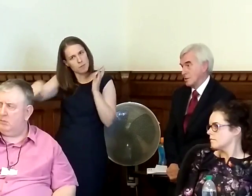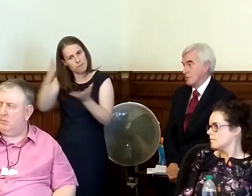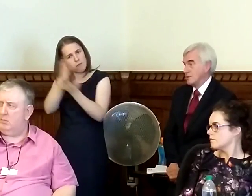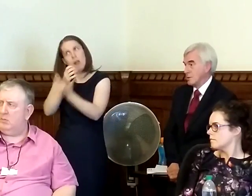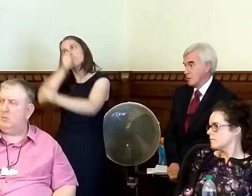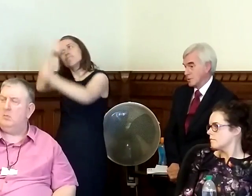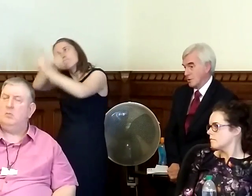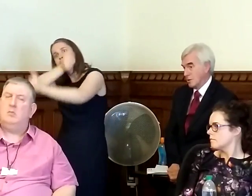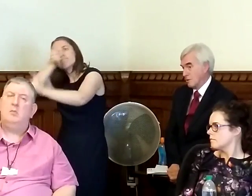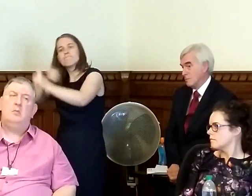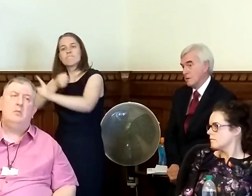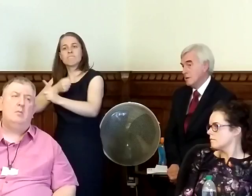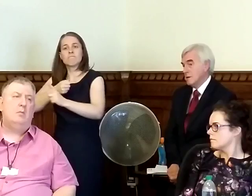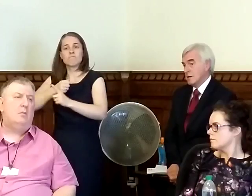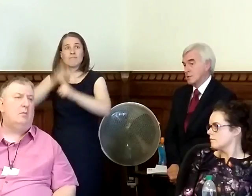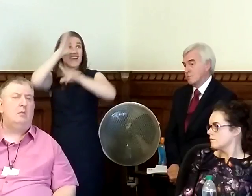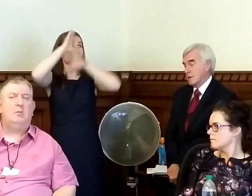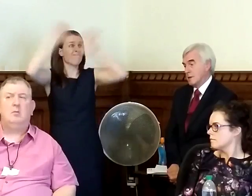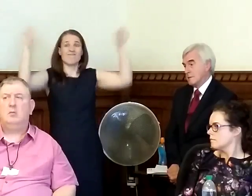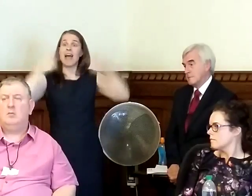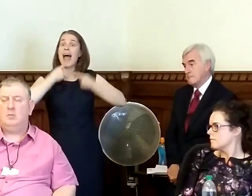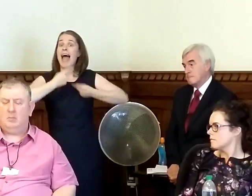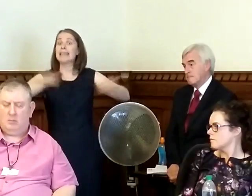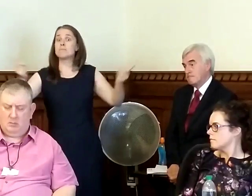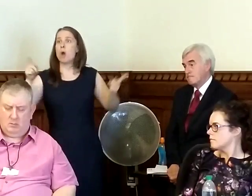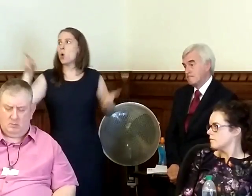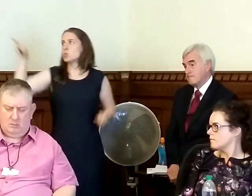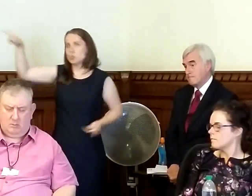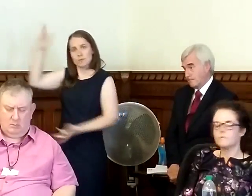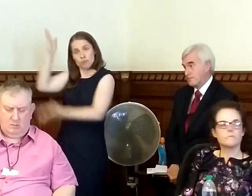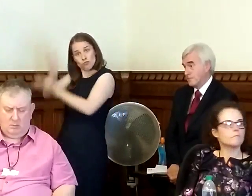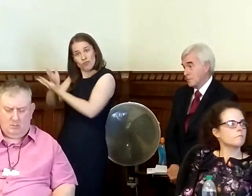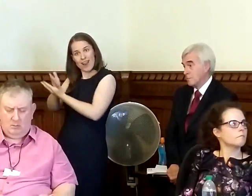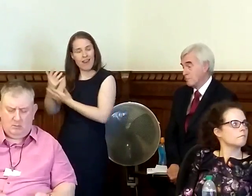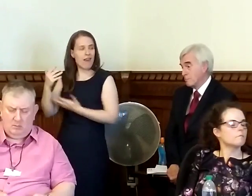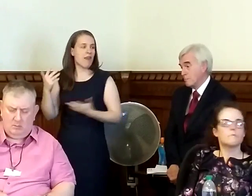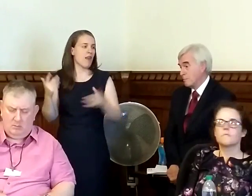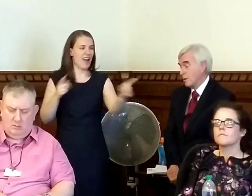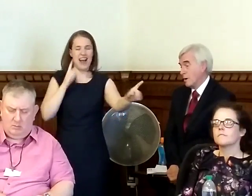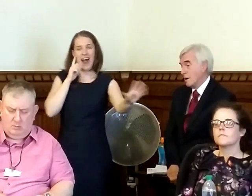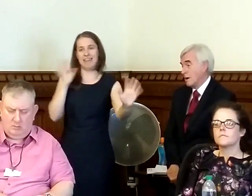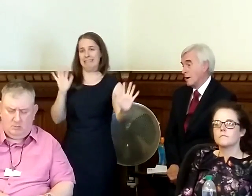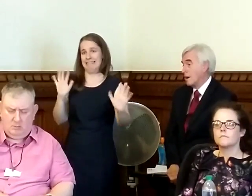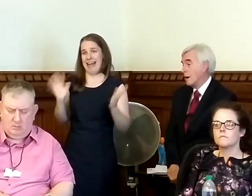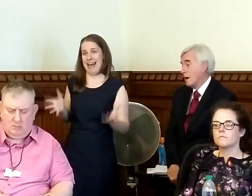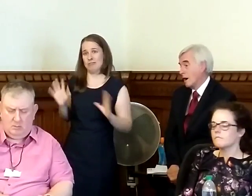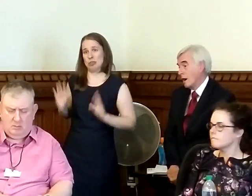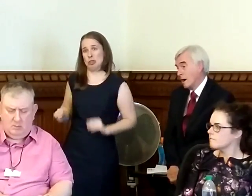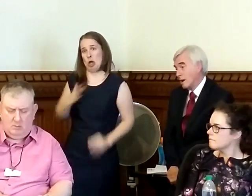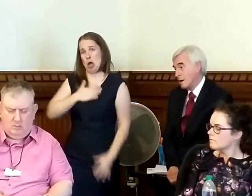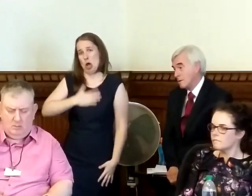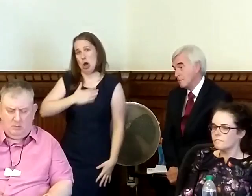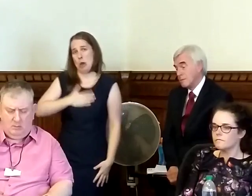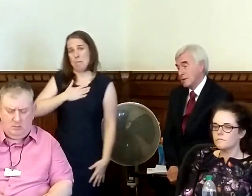direct action, exposing what's going on, explaining. I'm going to have to stop you there